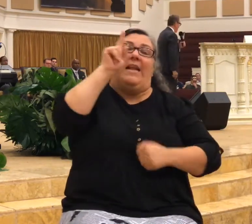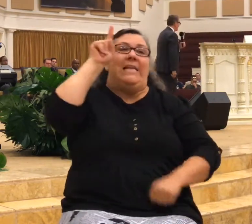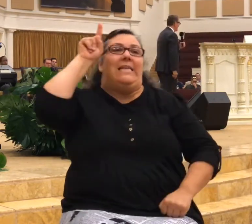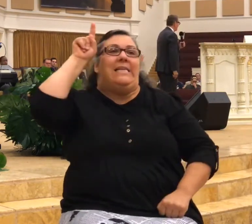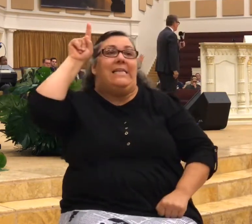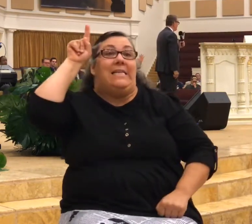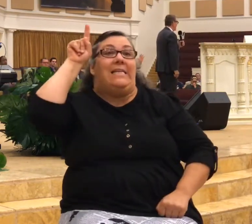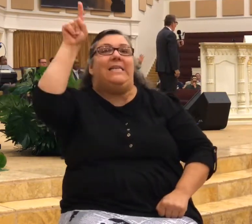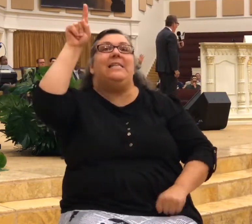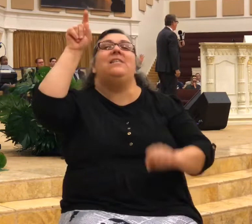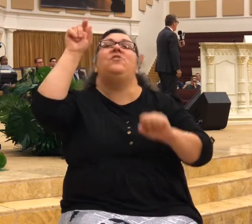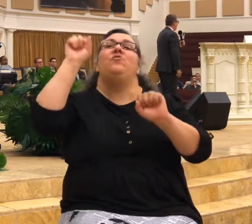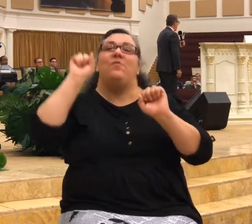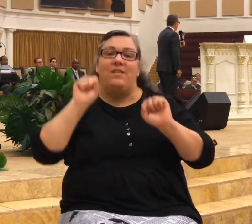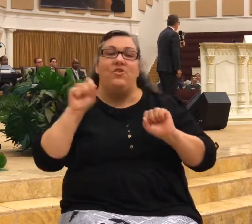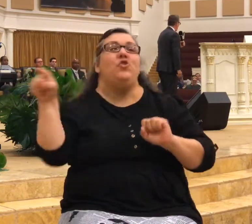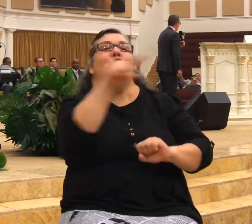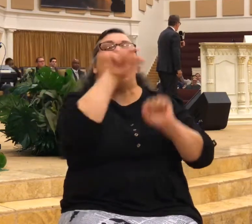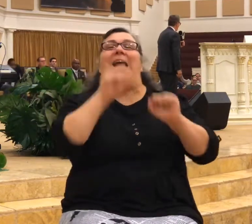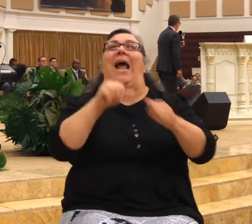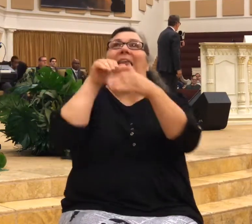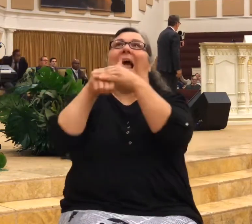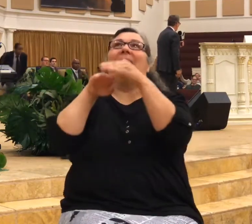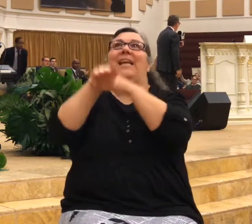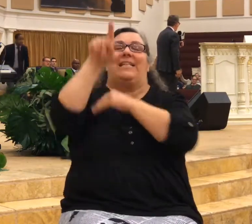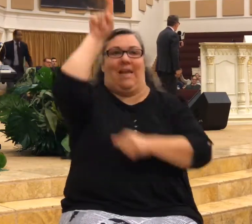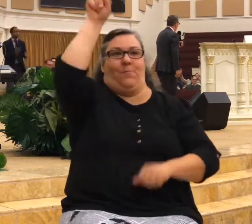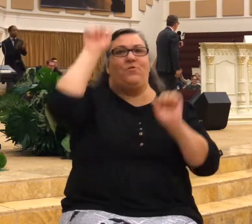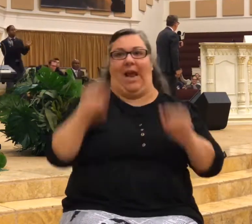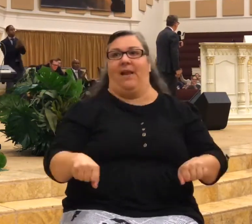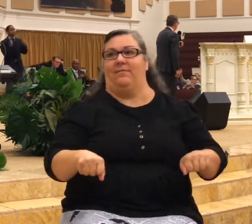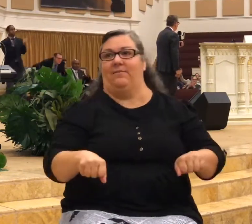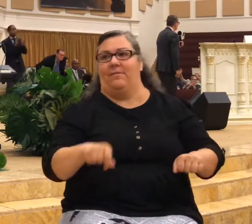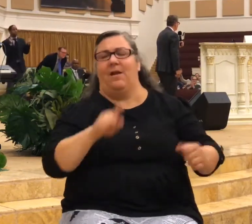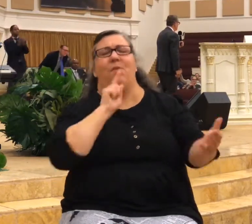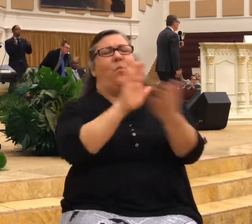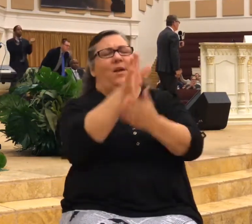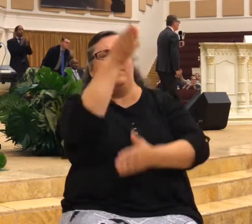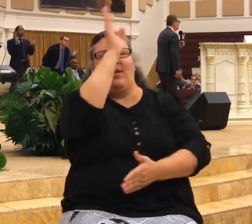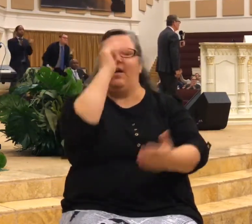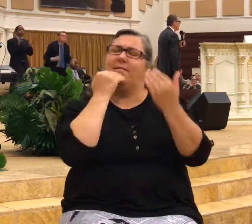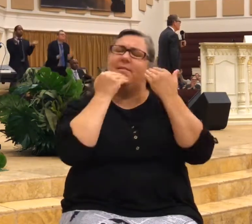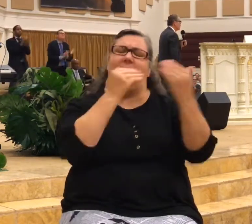is accessible. I think we ought to praise him for that right now.